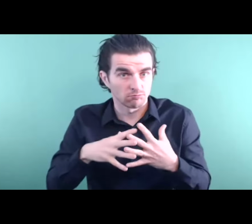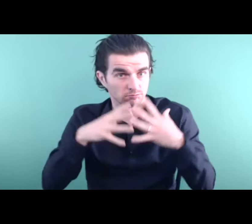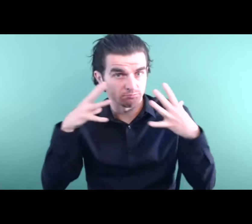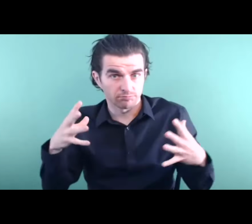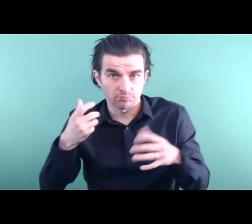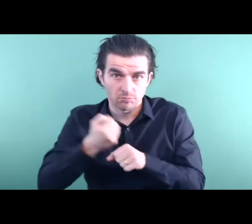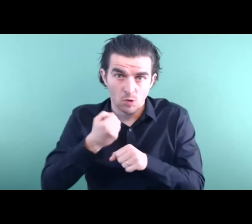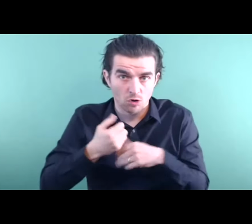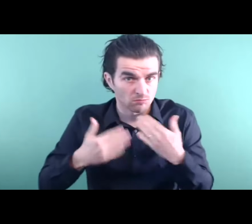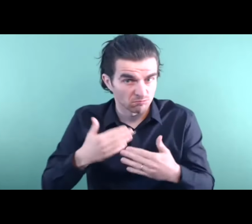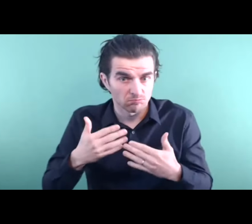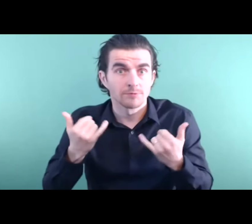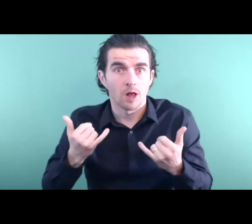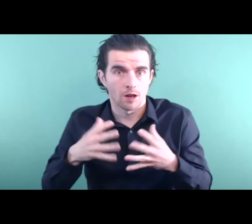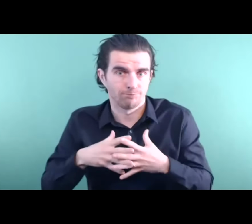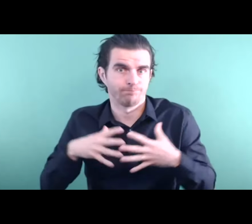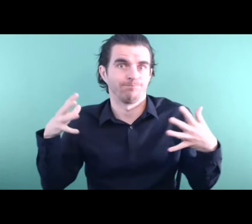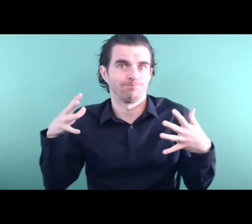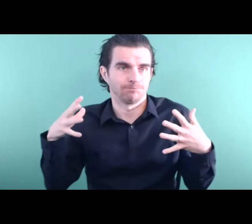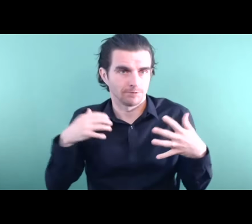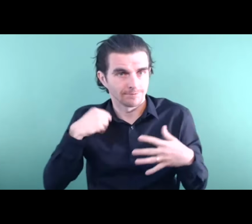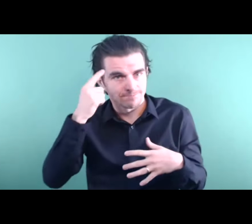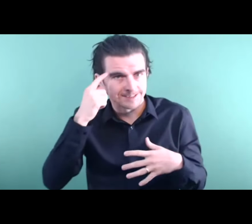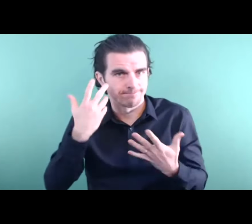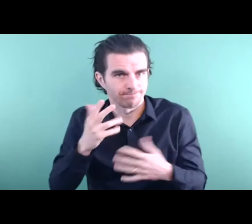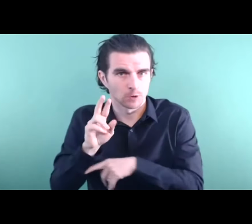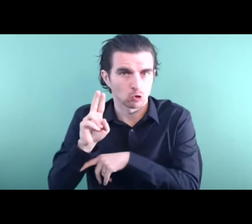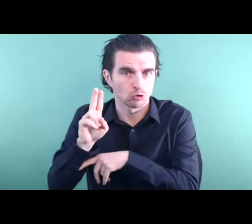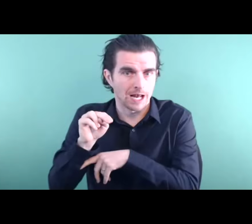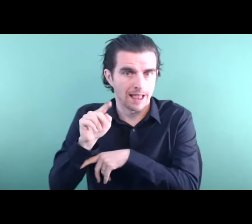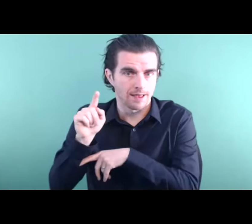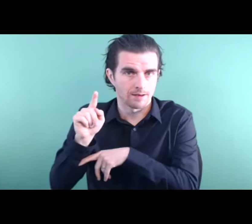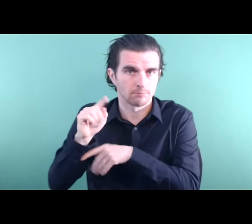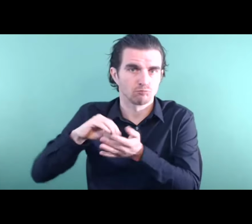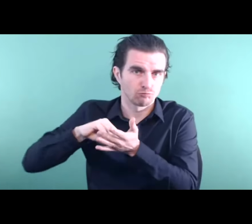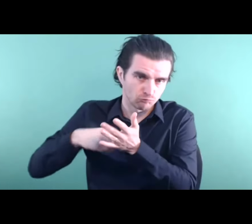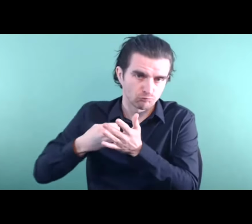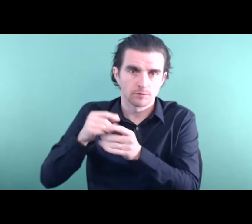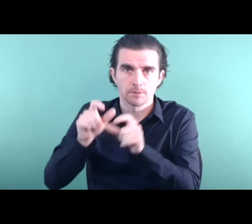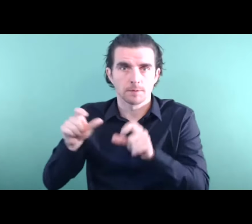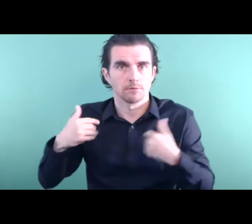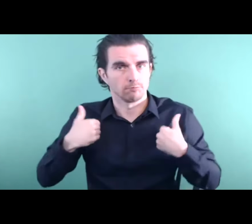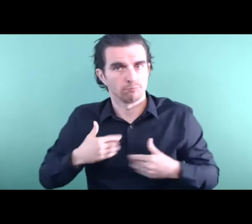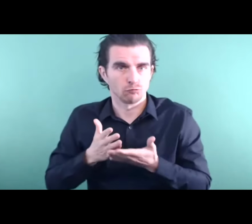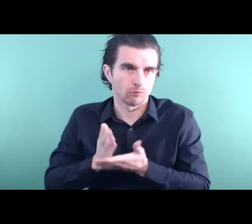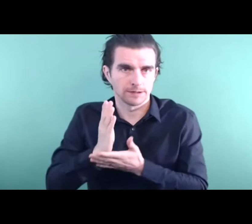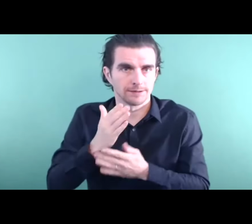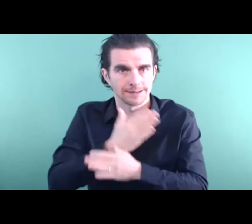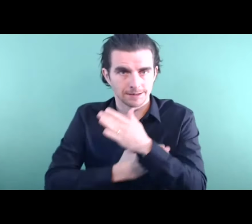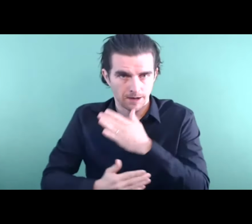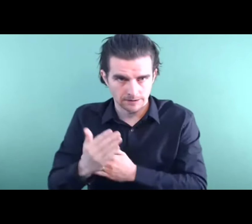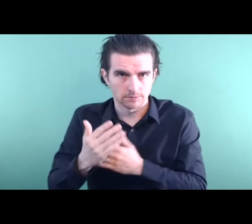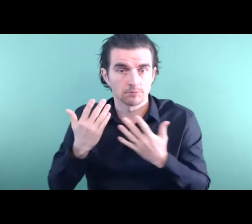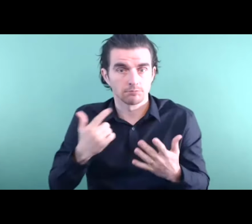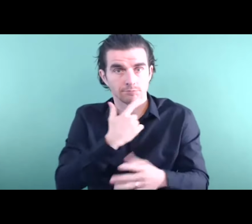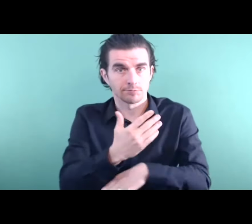real policy demand for disability research. My intervention is going to be basically designed around